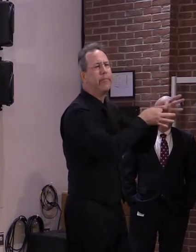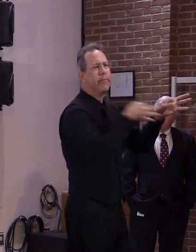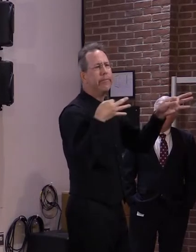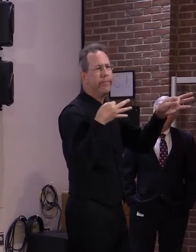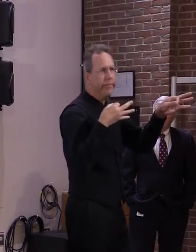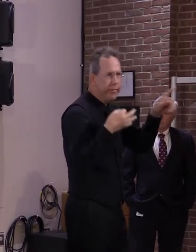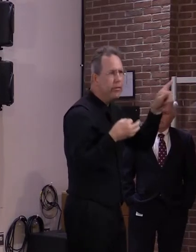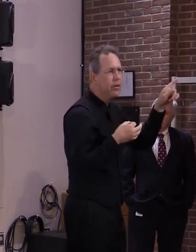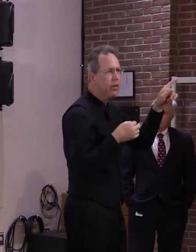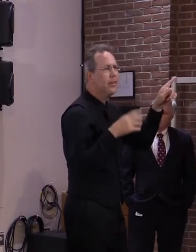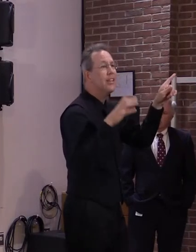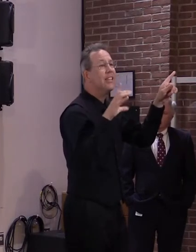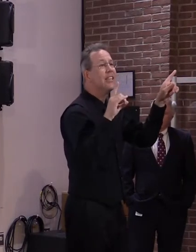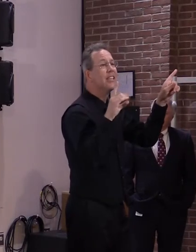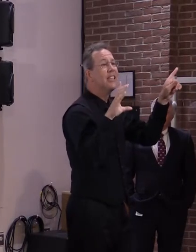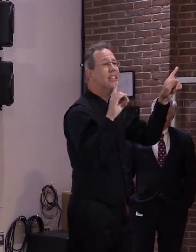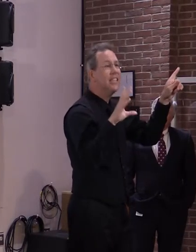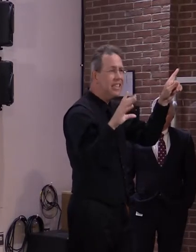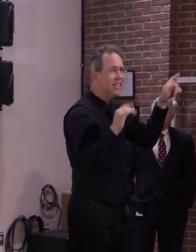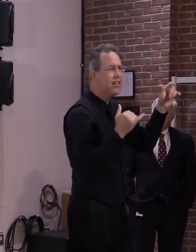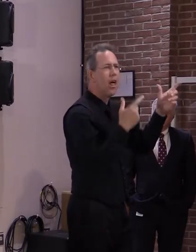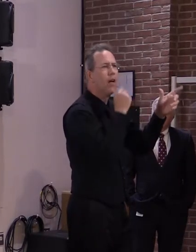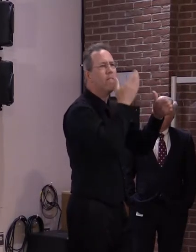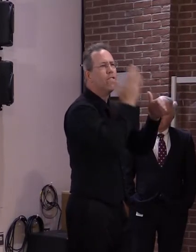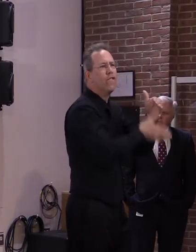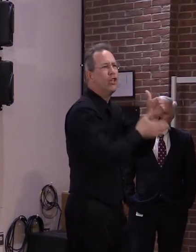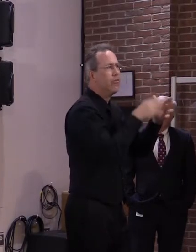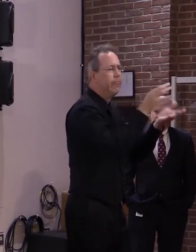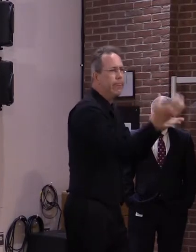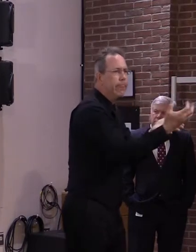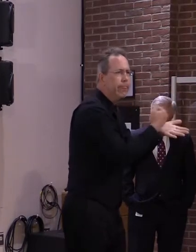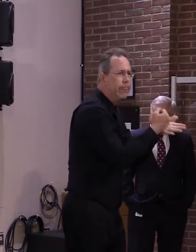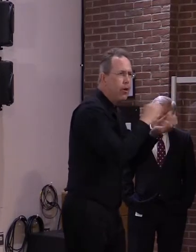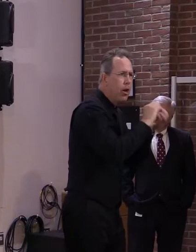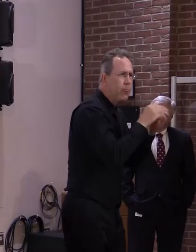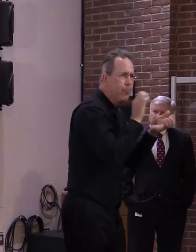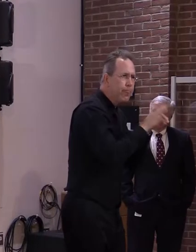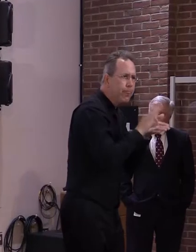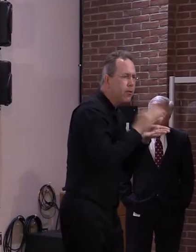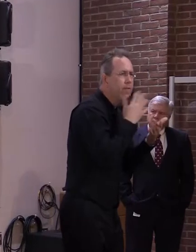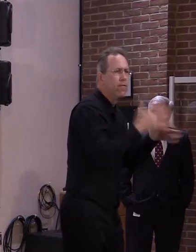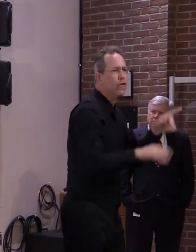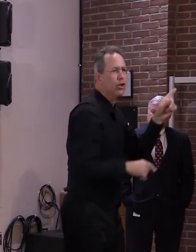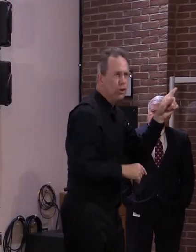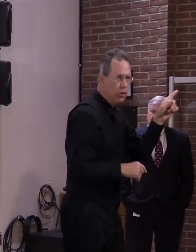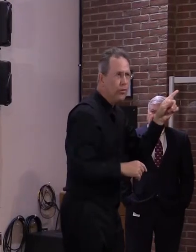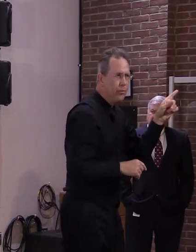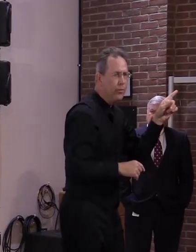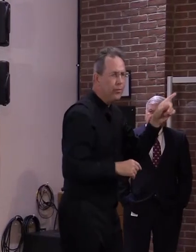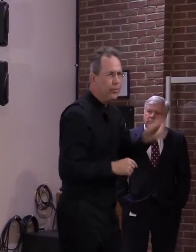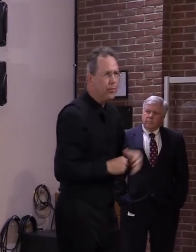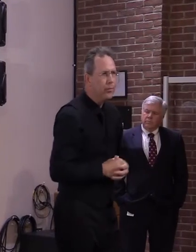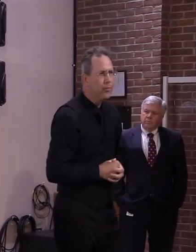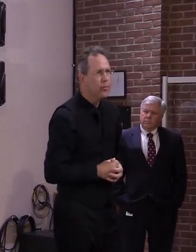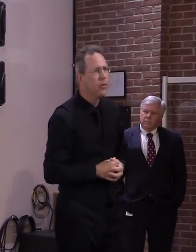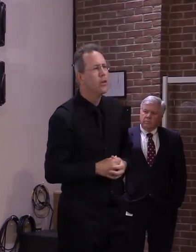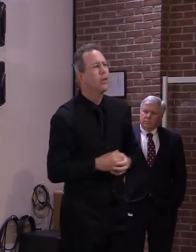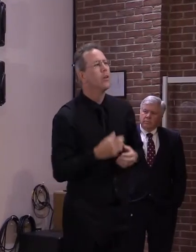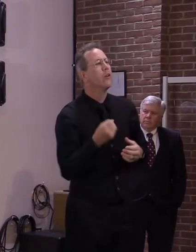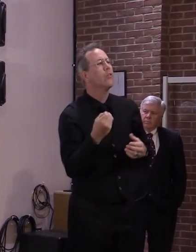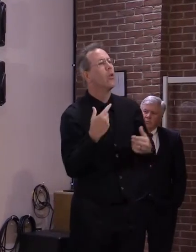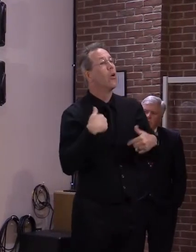its website to reflect all of the duplications as yet. They also won't be